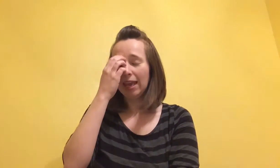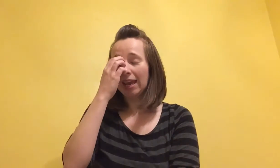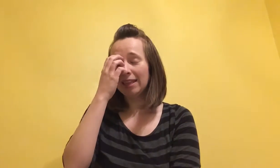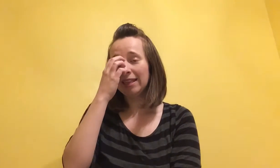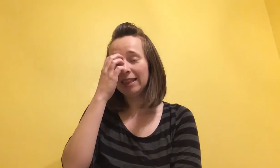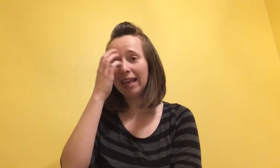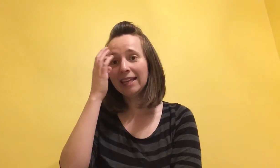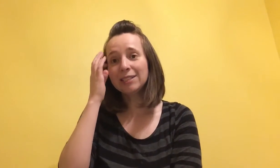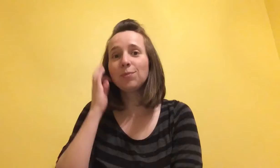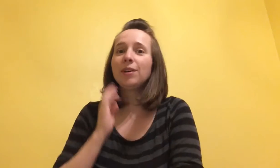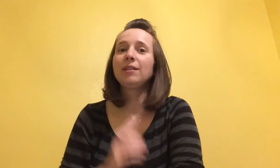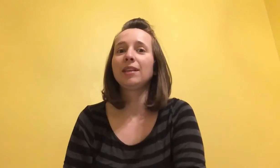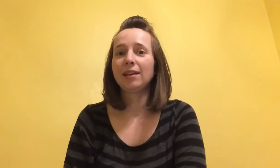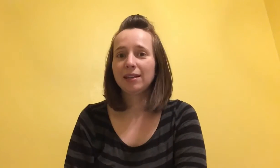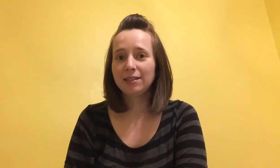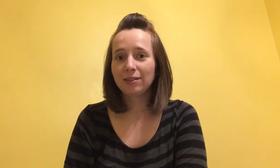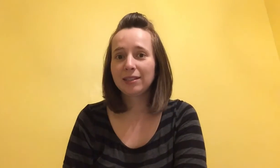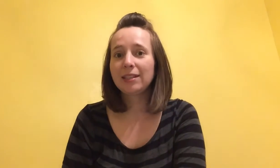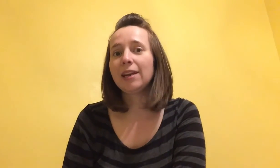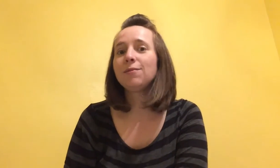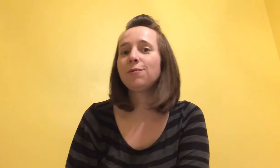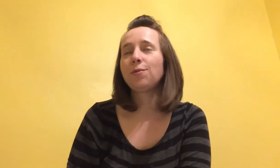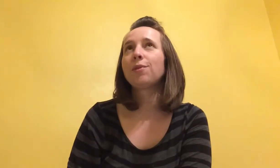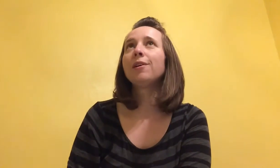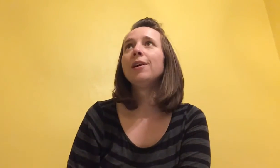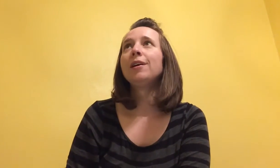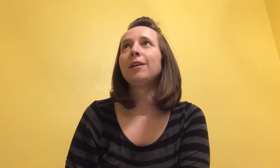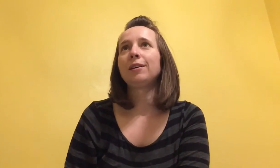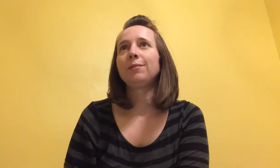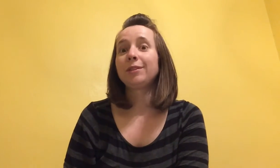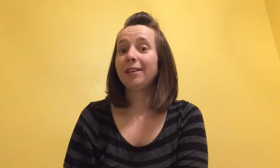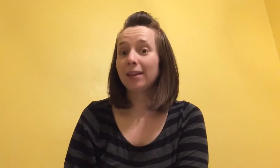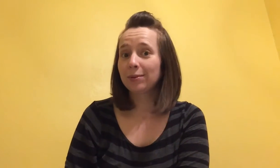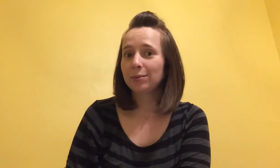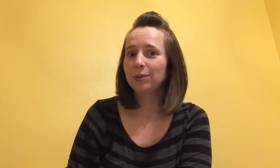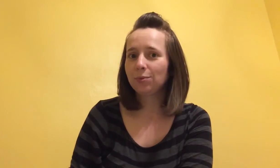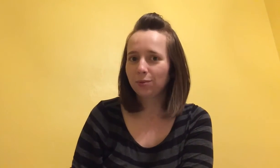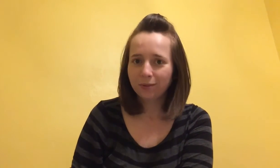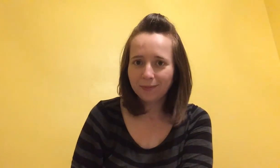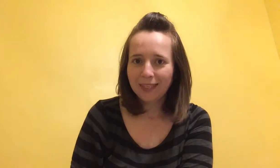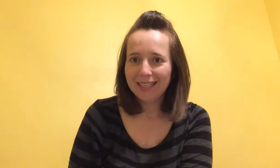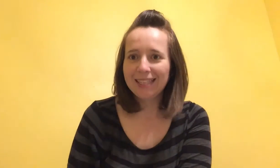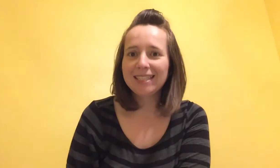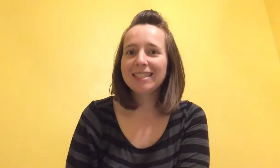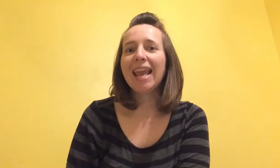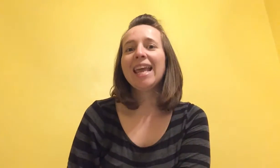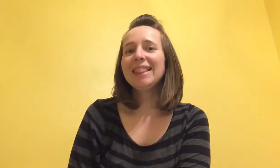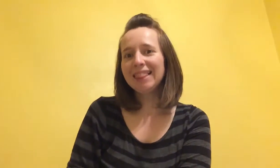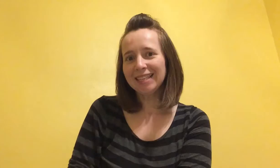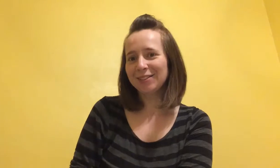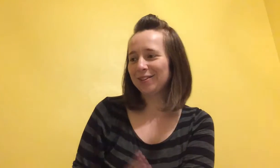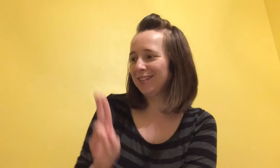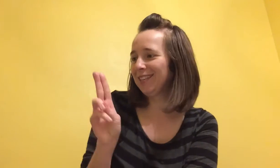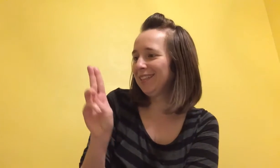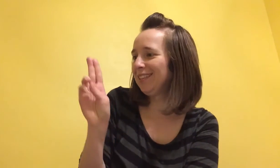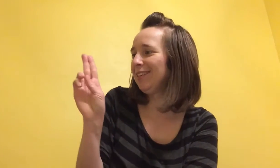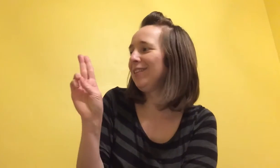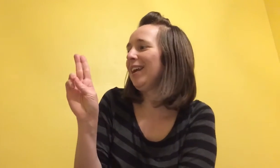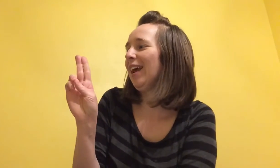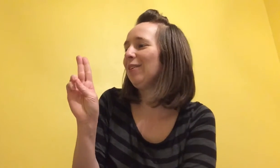And then the last one that I saw signed for, which I thought was really cool, is a lizard. You're going to have